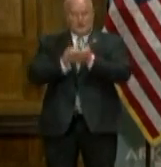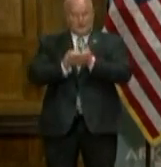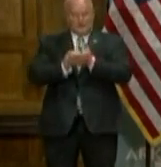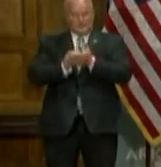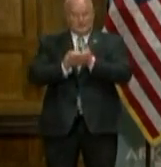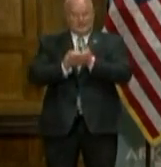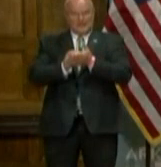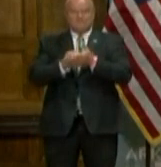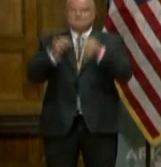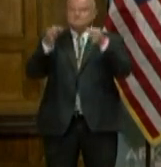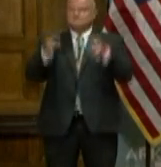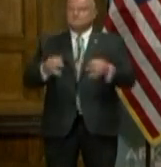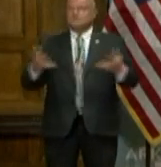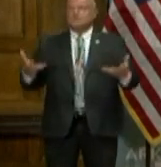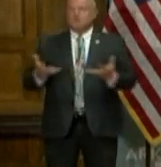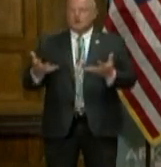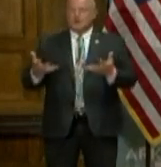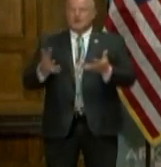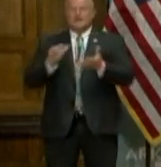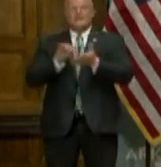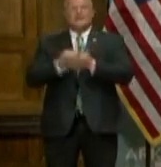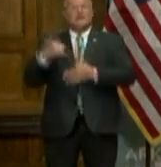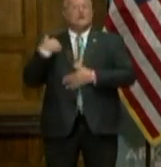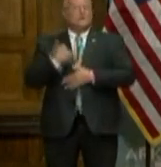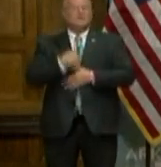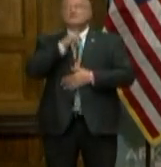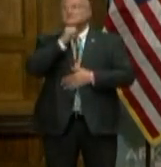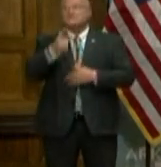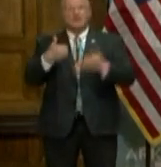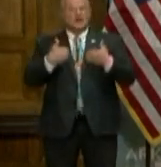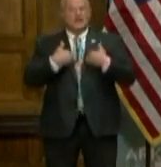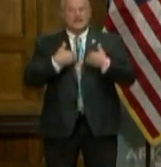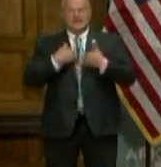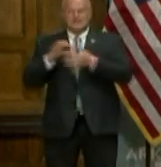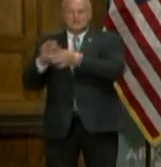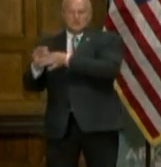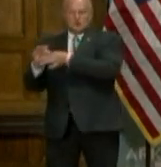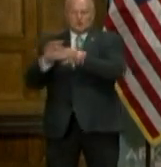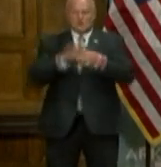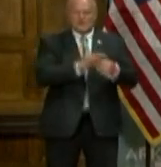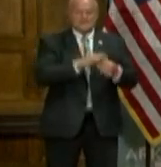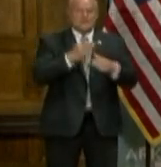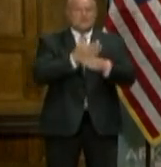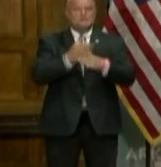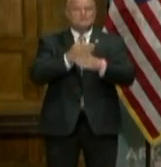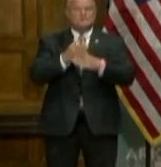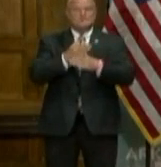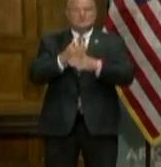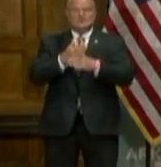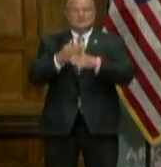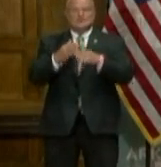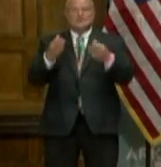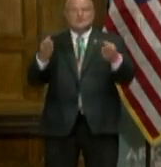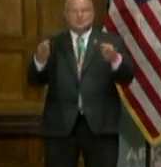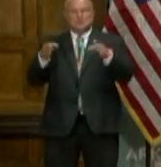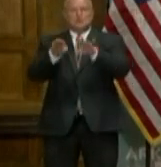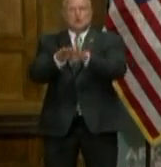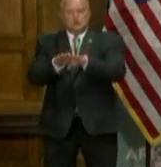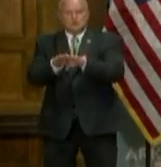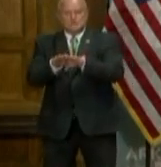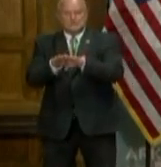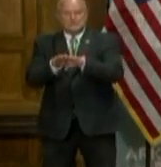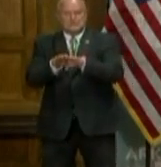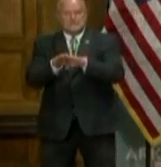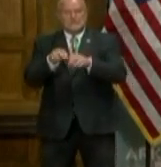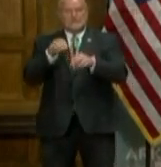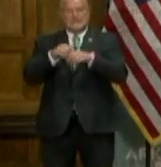that, the conclusion is that we do not have the correlation between lifting any restrictions and opening